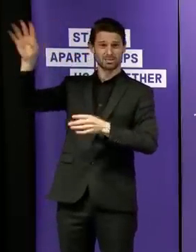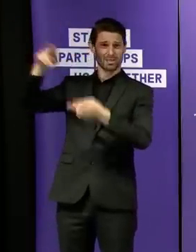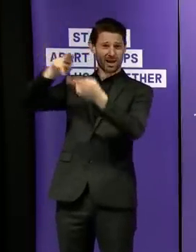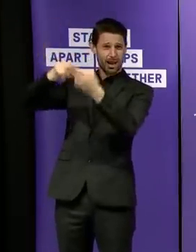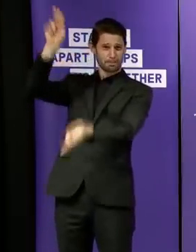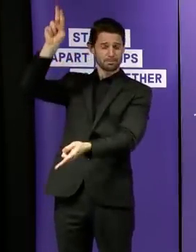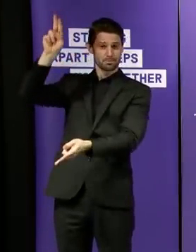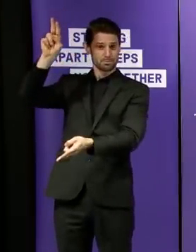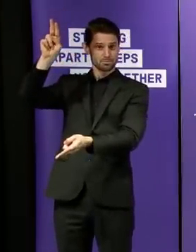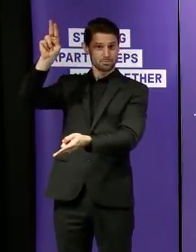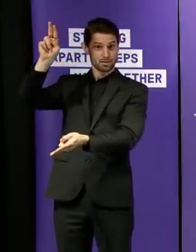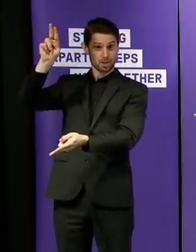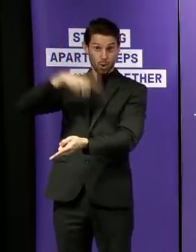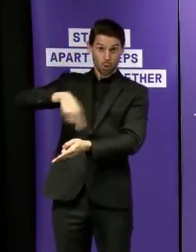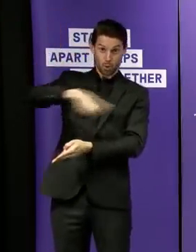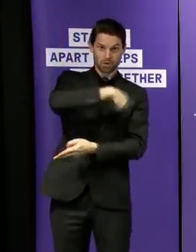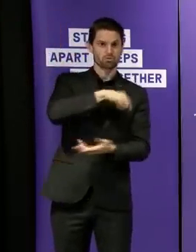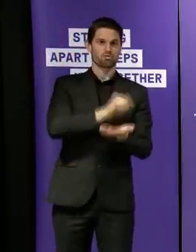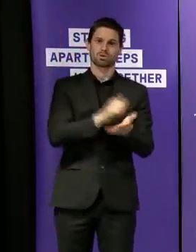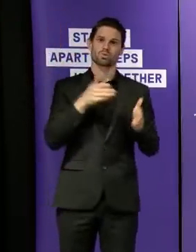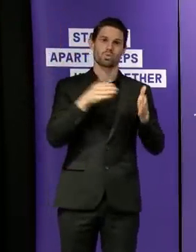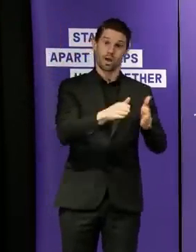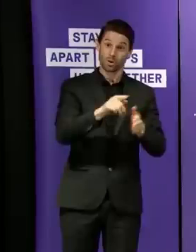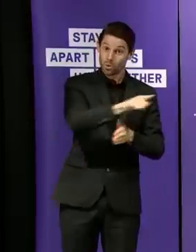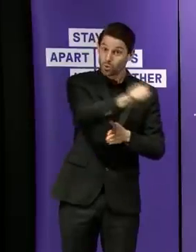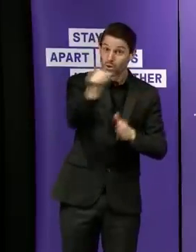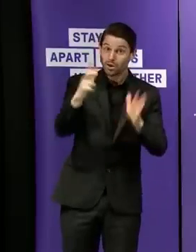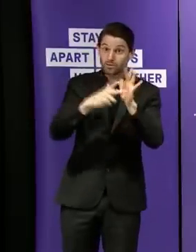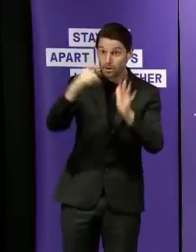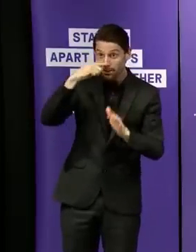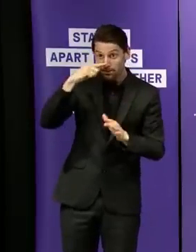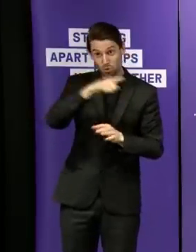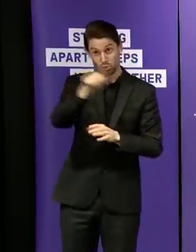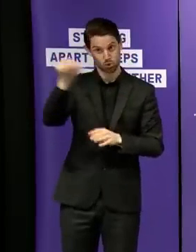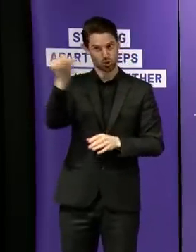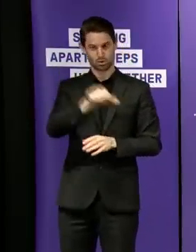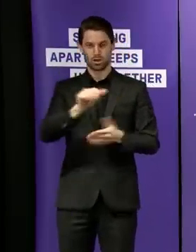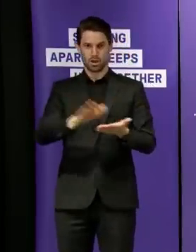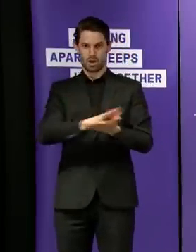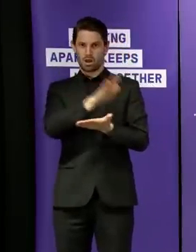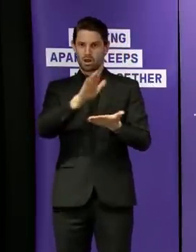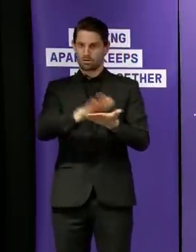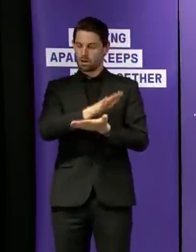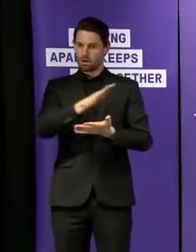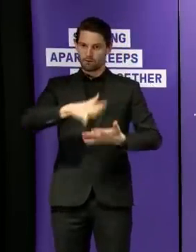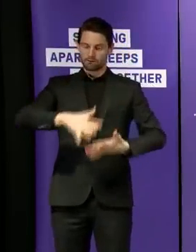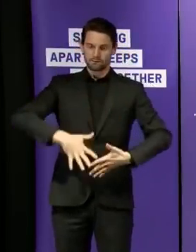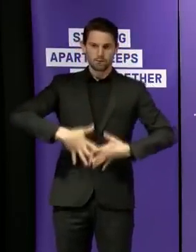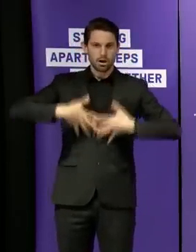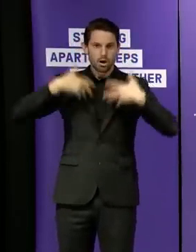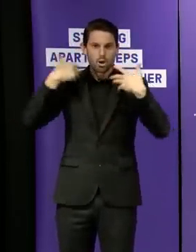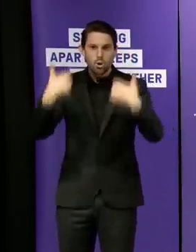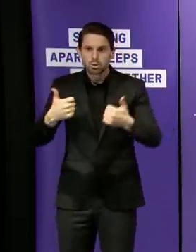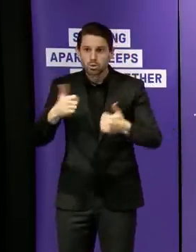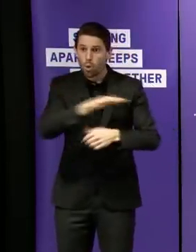on. Victorians can be proud, optimistic, and more than hopeful. They can just look at the data and the stories